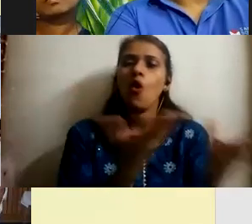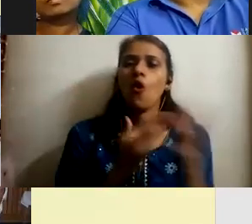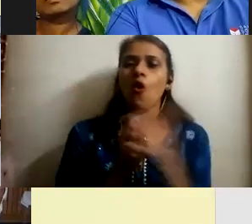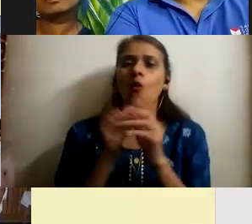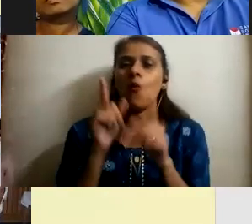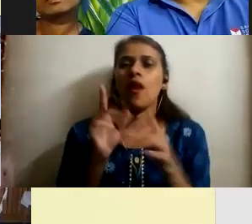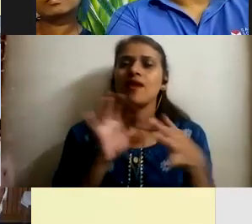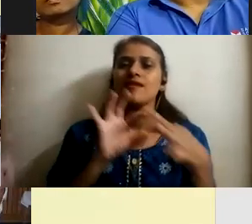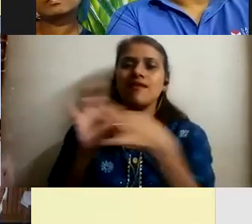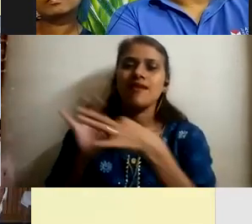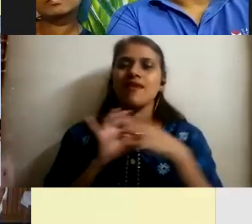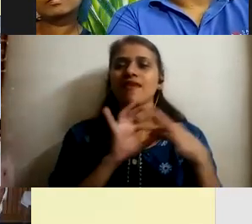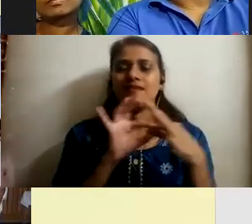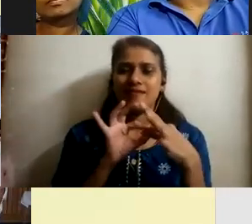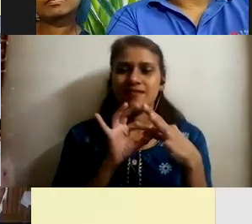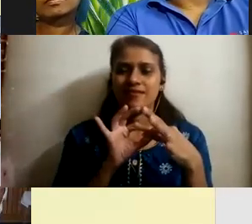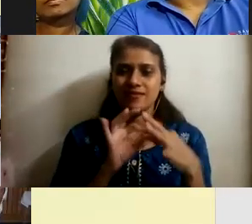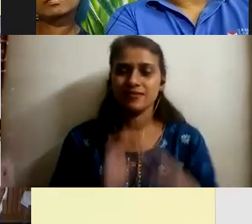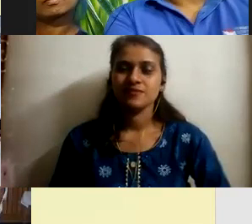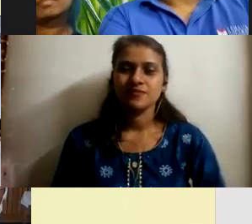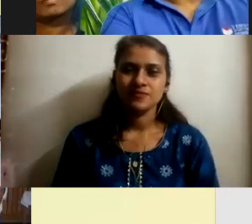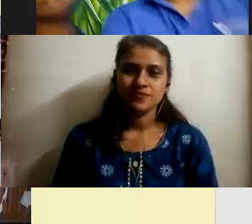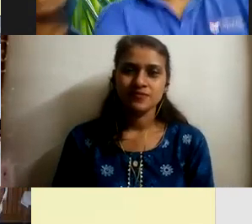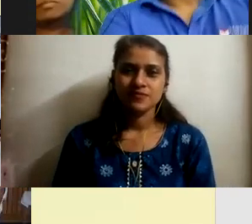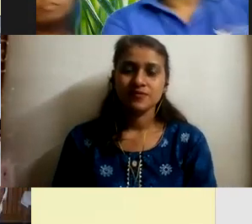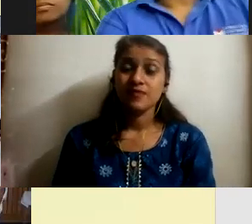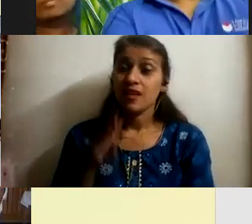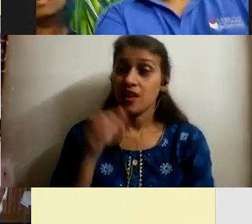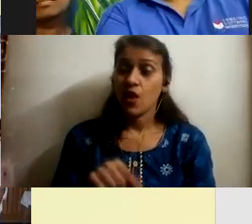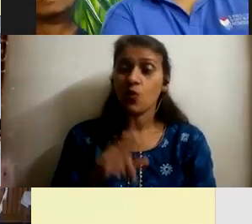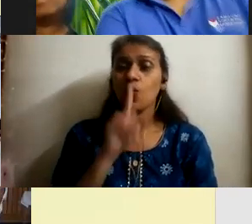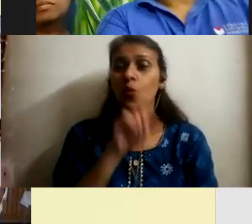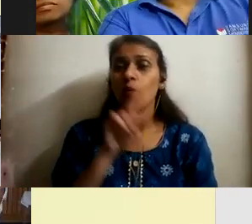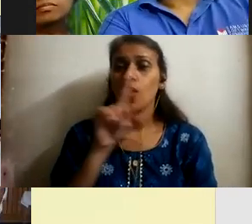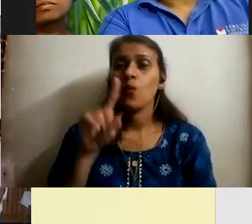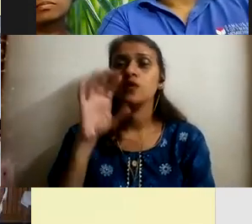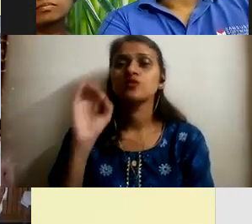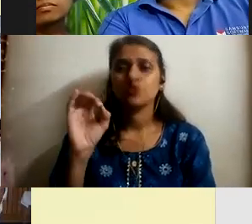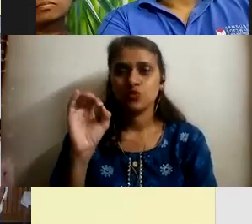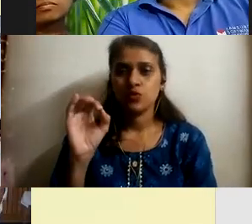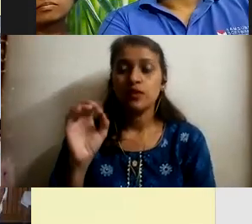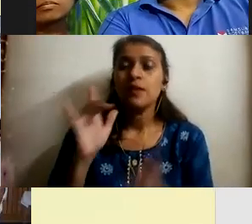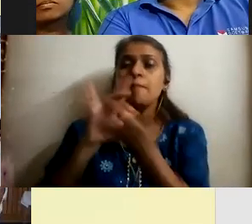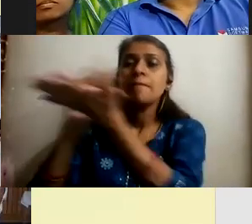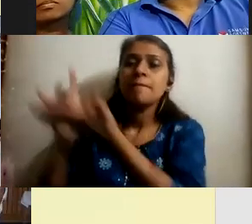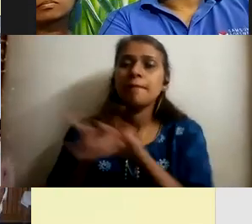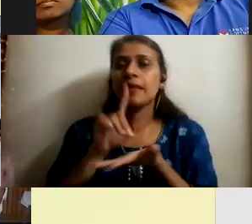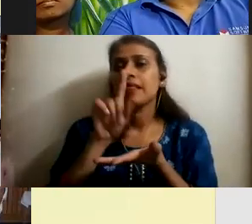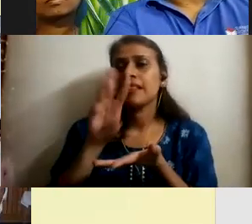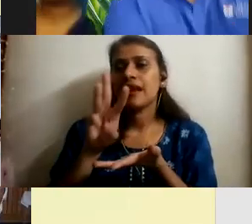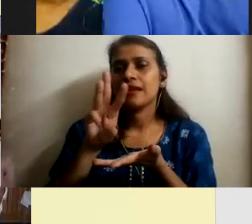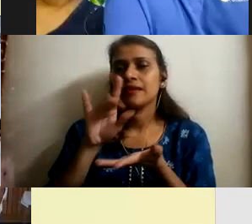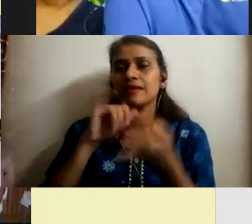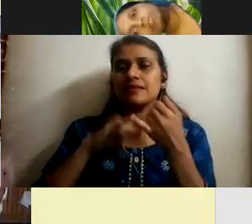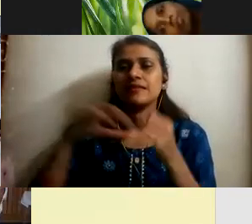need of it. So today there are over about 110 members across 13 states. Suraj is one of the members.